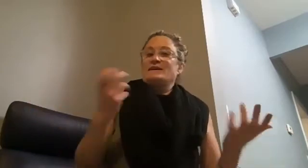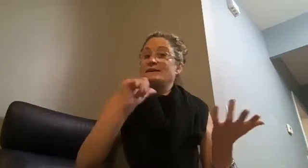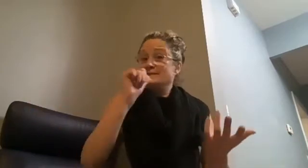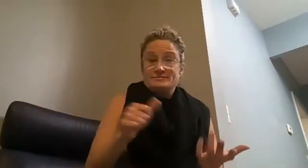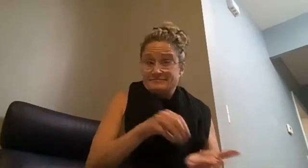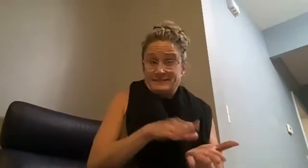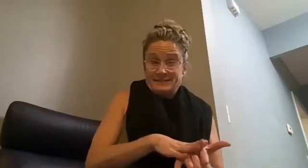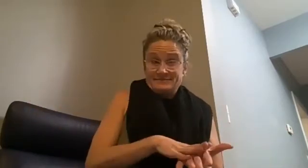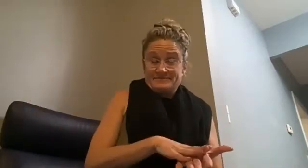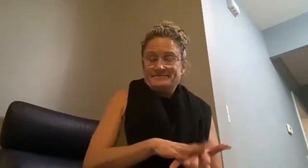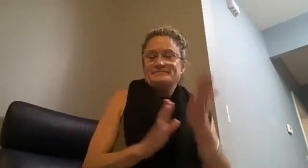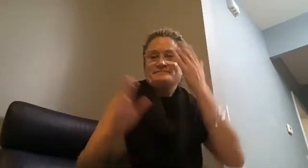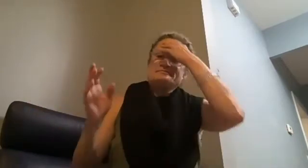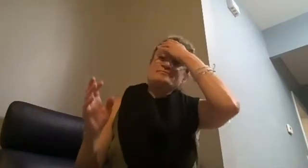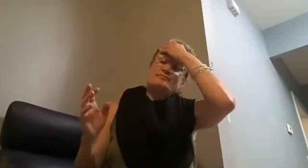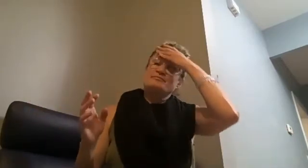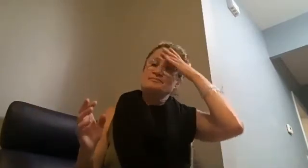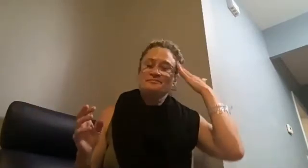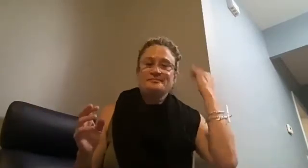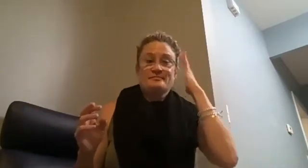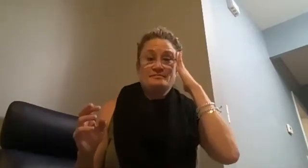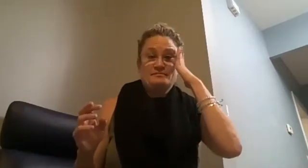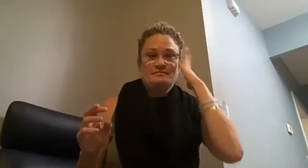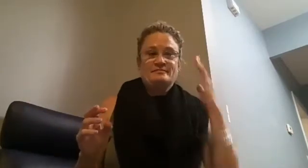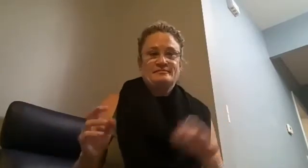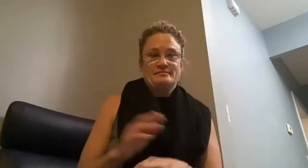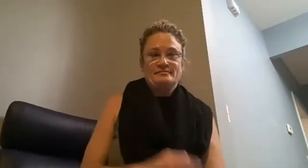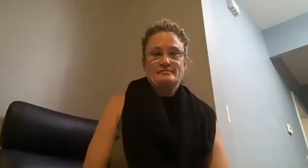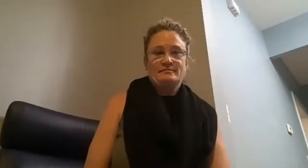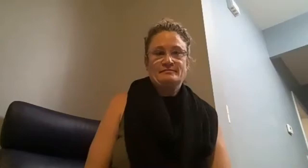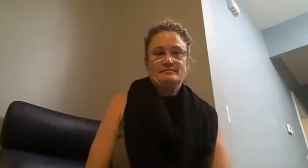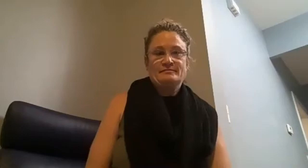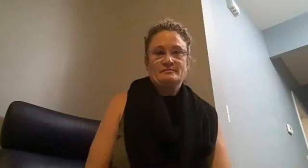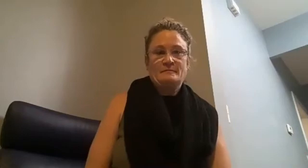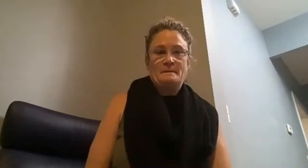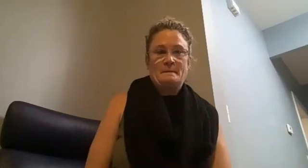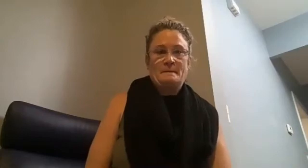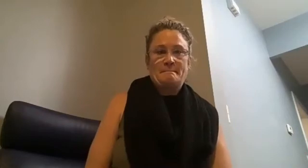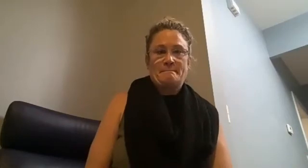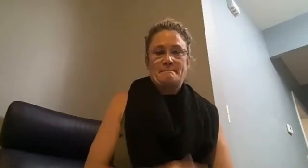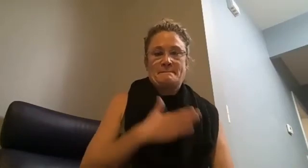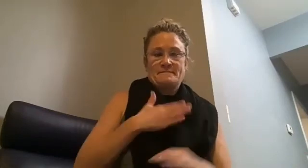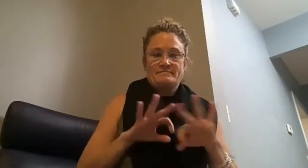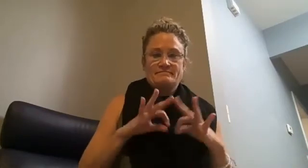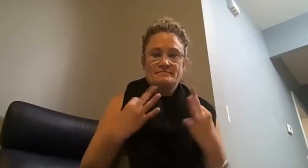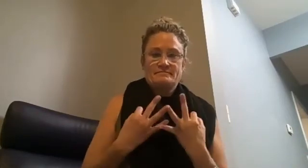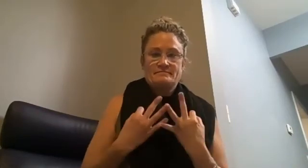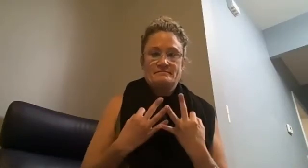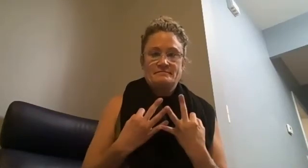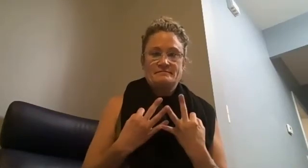kind of gloss through in a general way some of what happened in my life when I was drinking. my family disowned me when I was a teenager. They